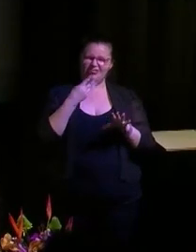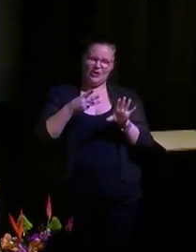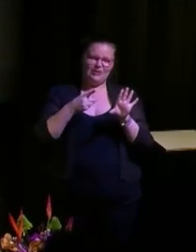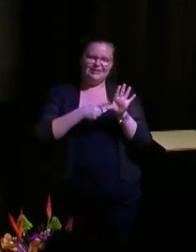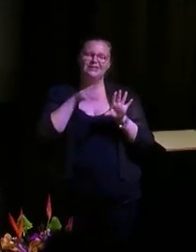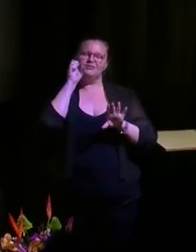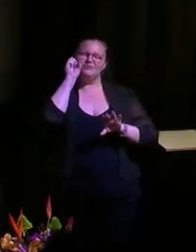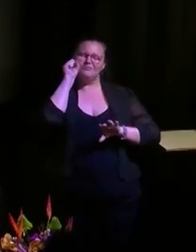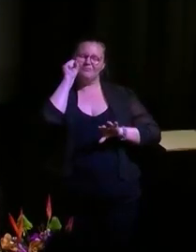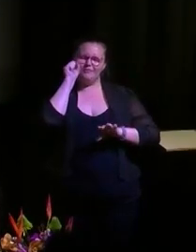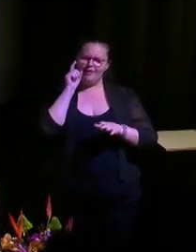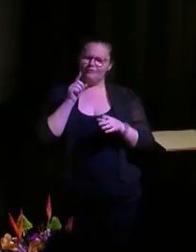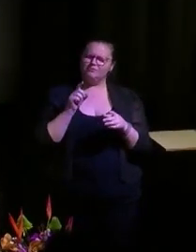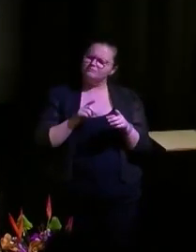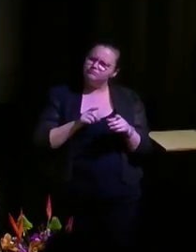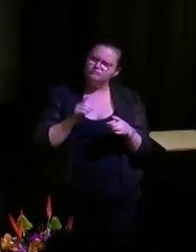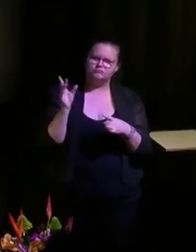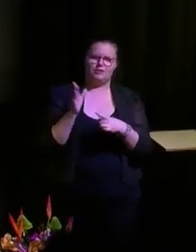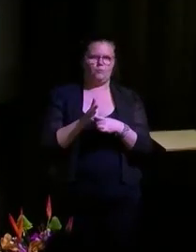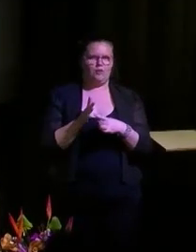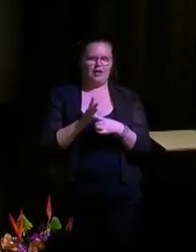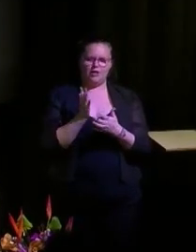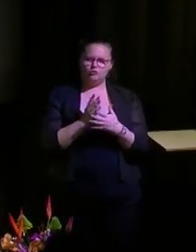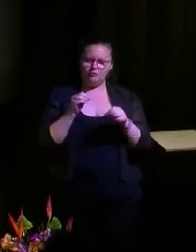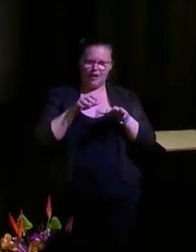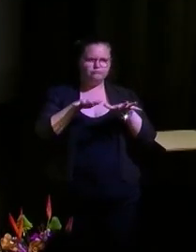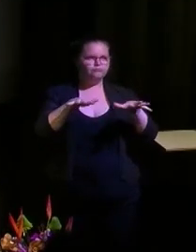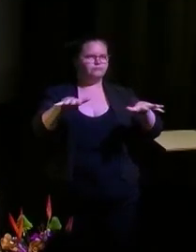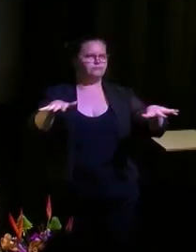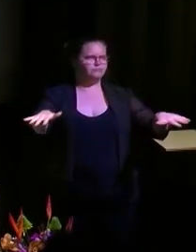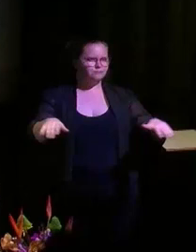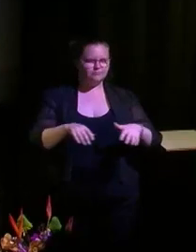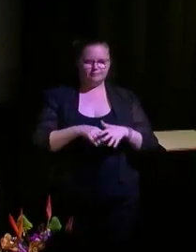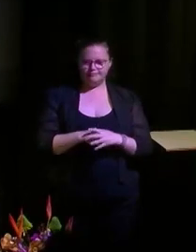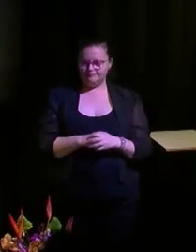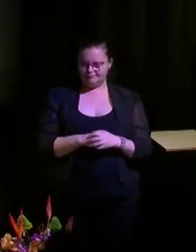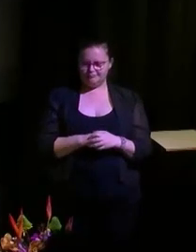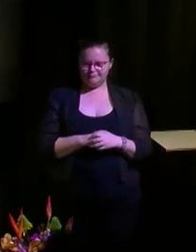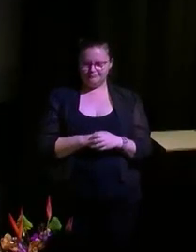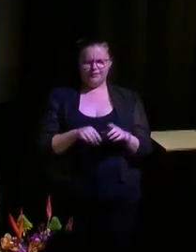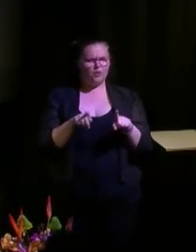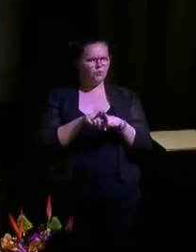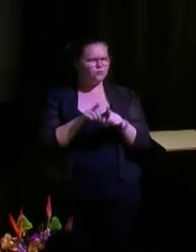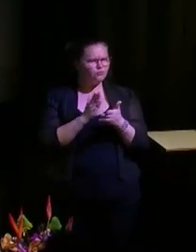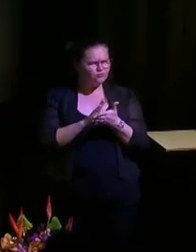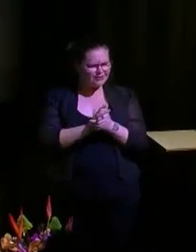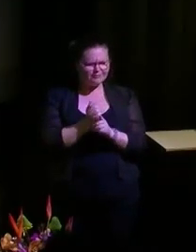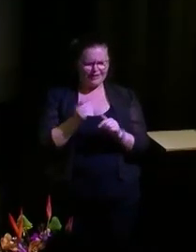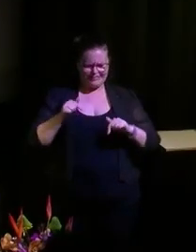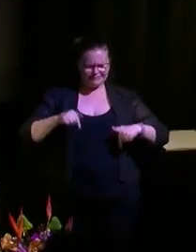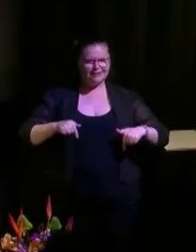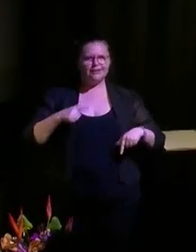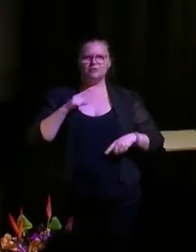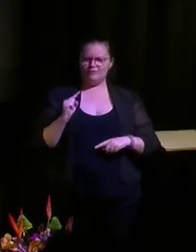so important, and to be able to reach a bigger audience. And the other reason that I'm really pleased to be here is because it's the first